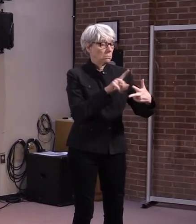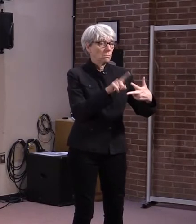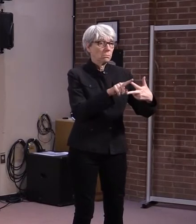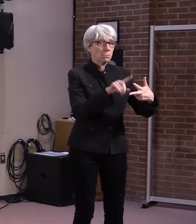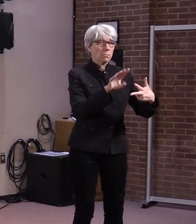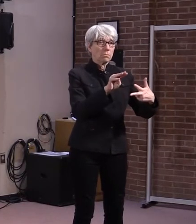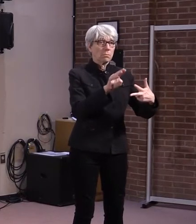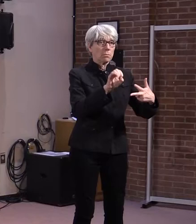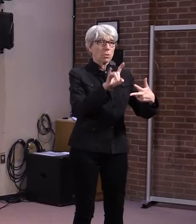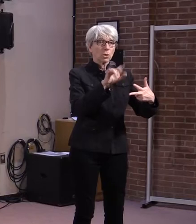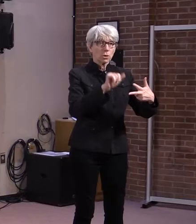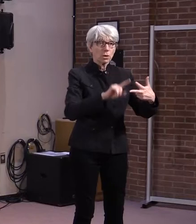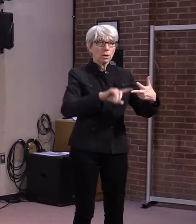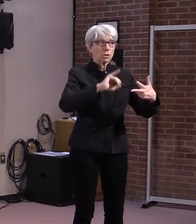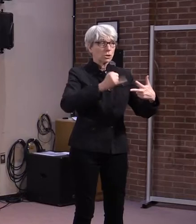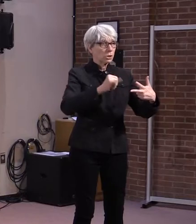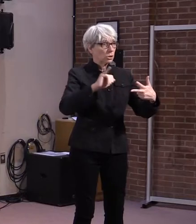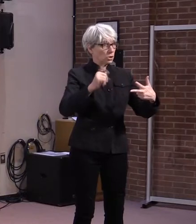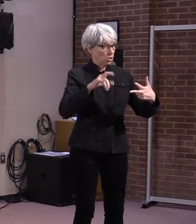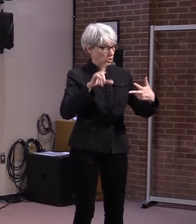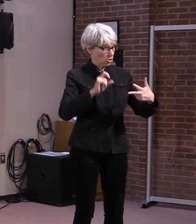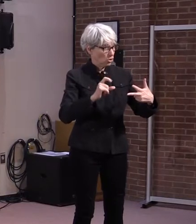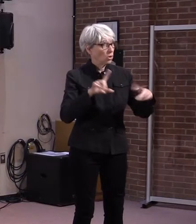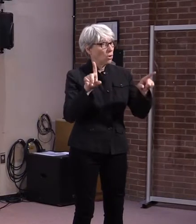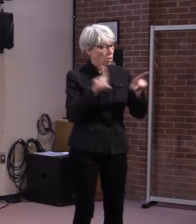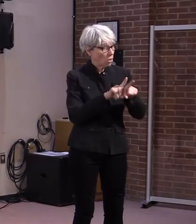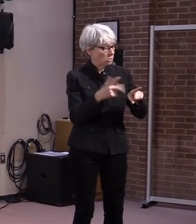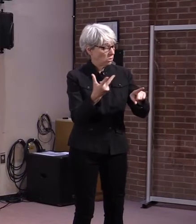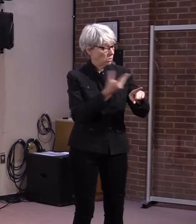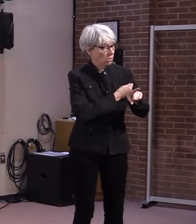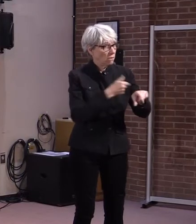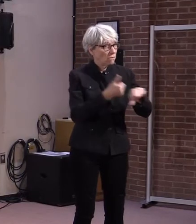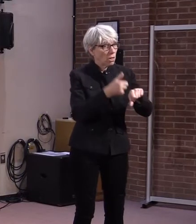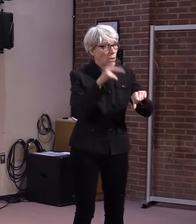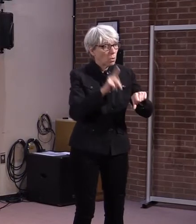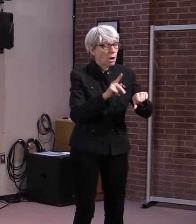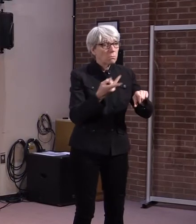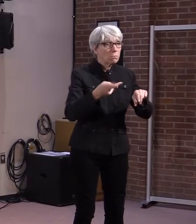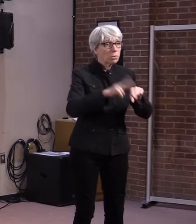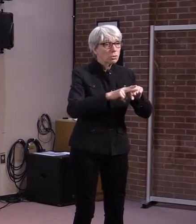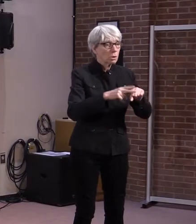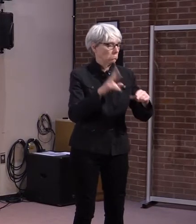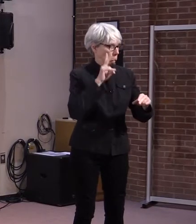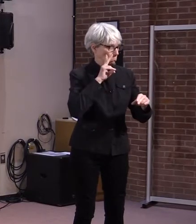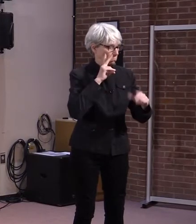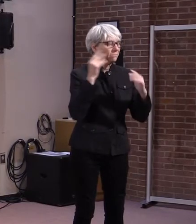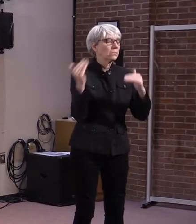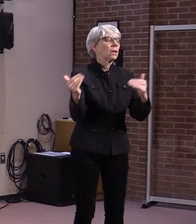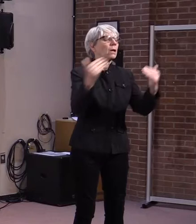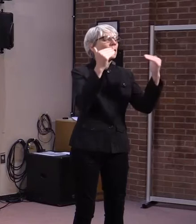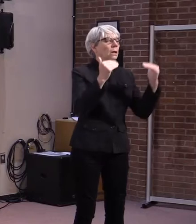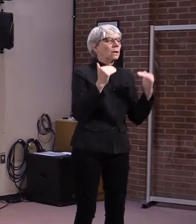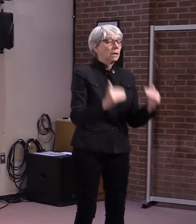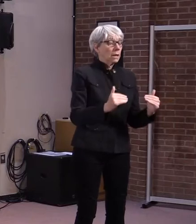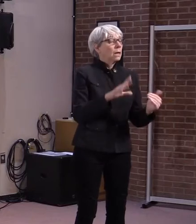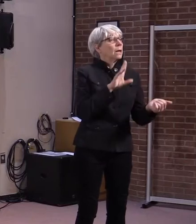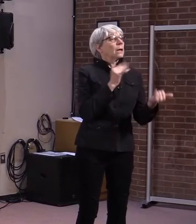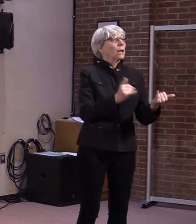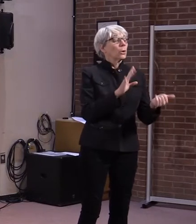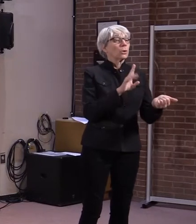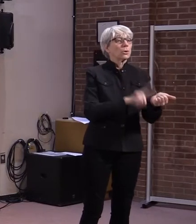Johnson & Johnson vaccine. Now let's move to the planning. Licensed long-term care facilities will